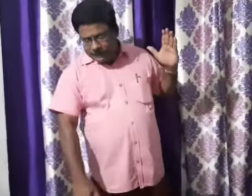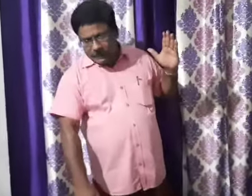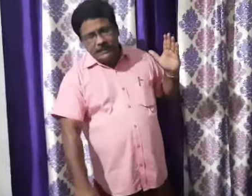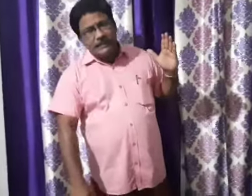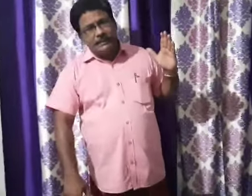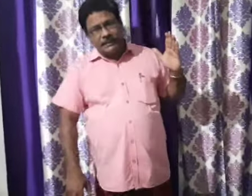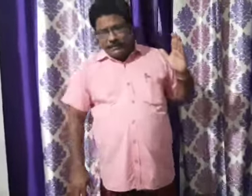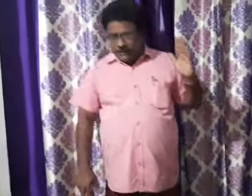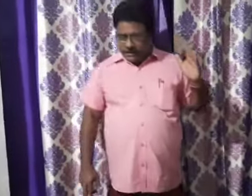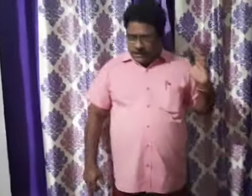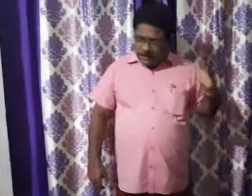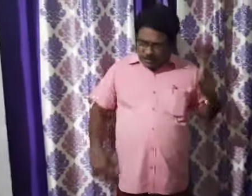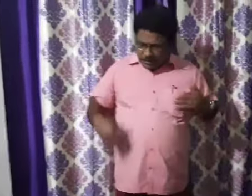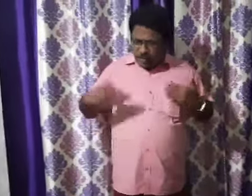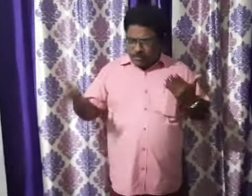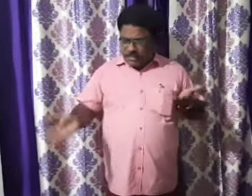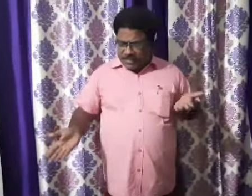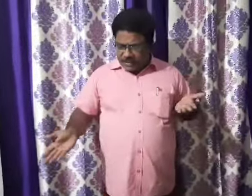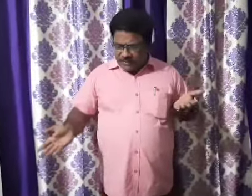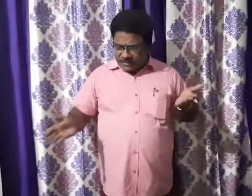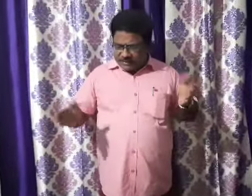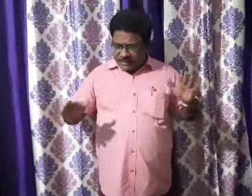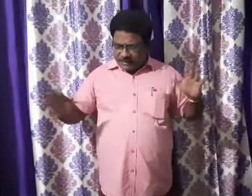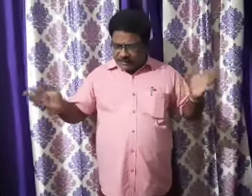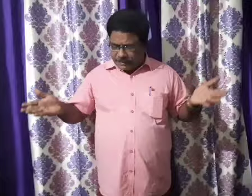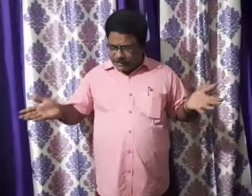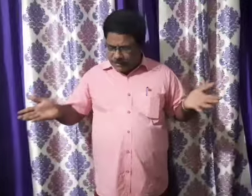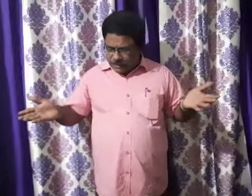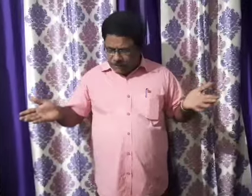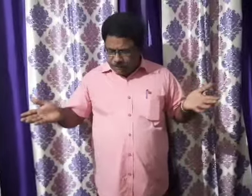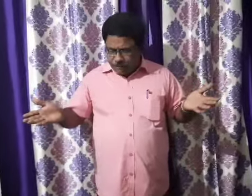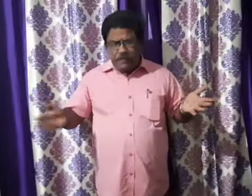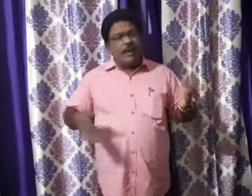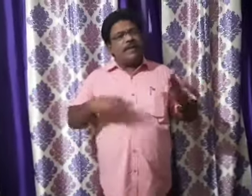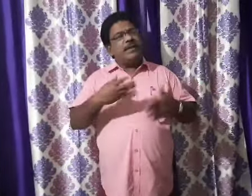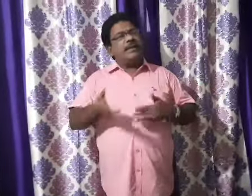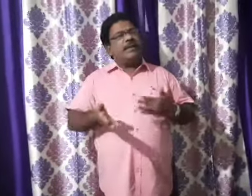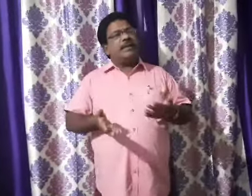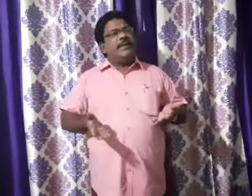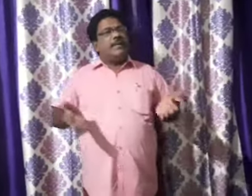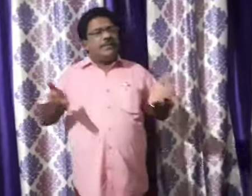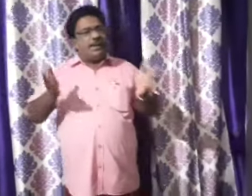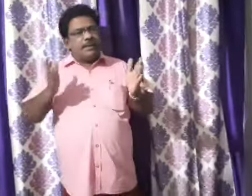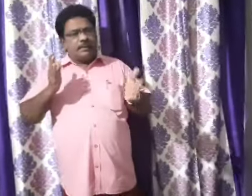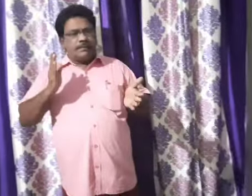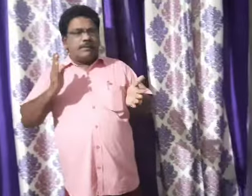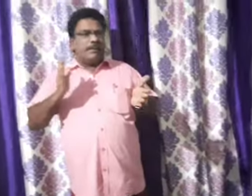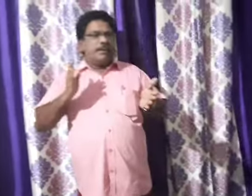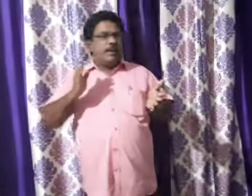as teachers, the government staff, etc., etc. Okay. Again, we know that if we